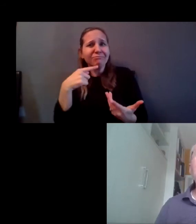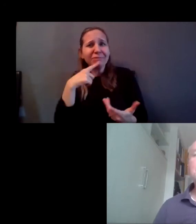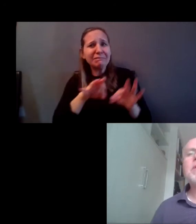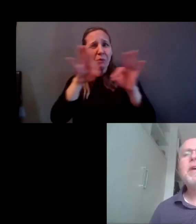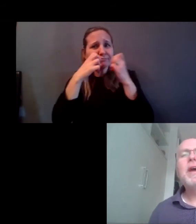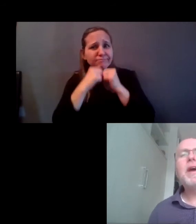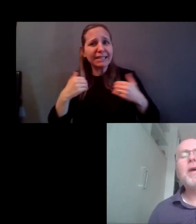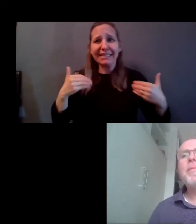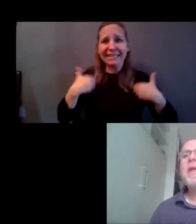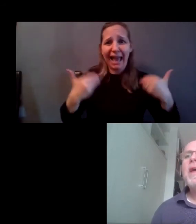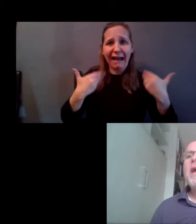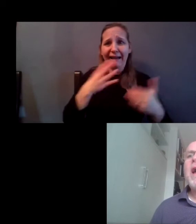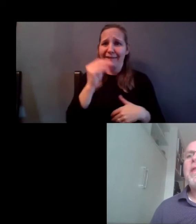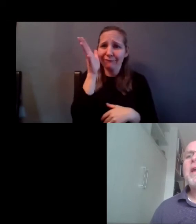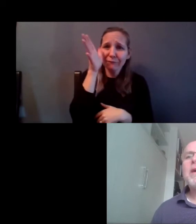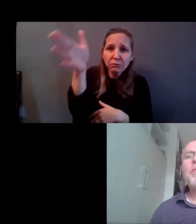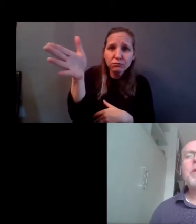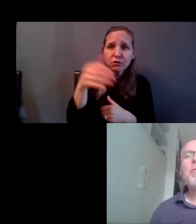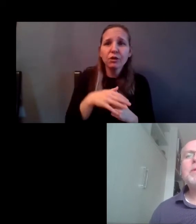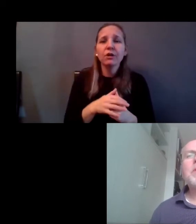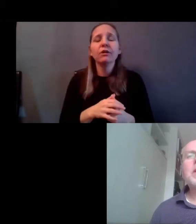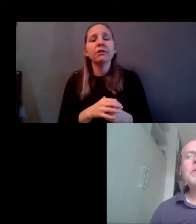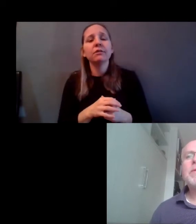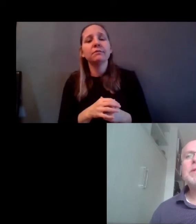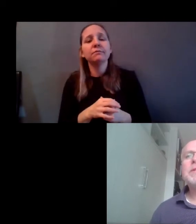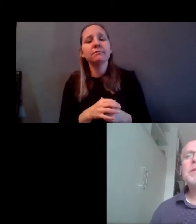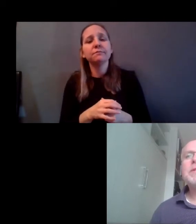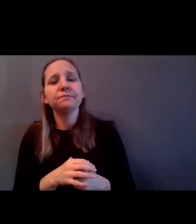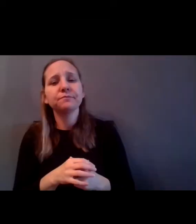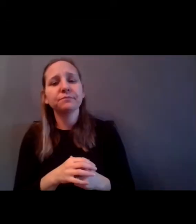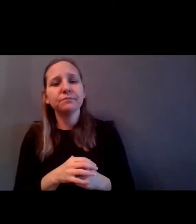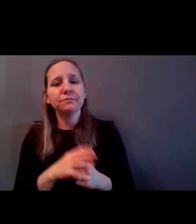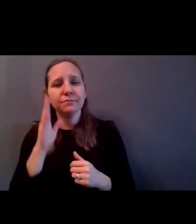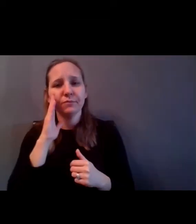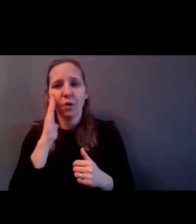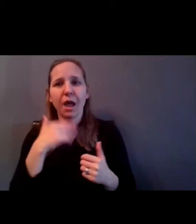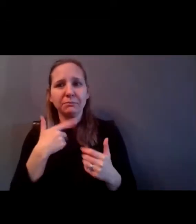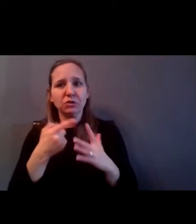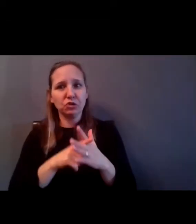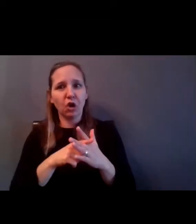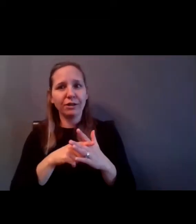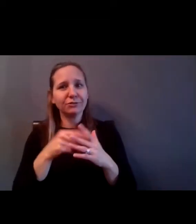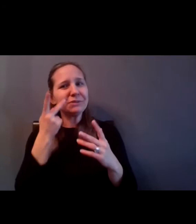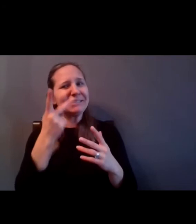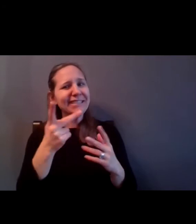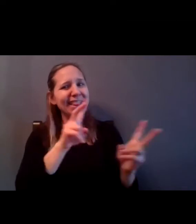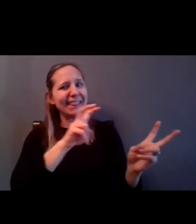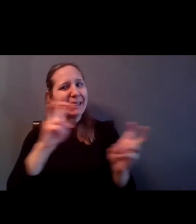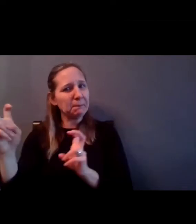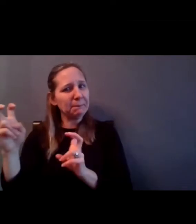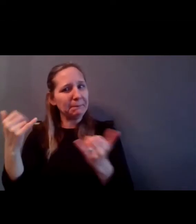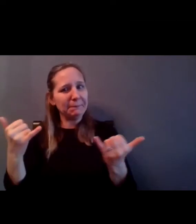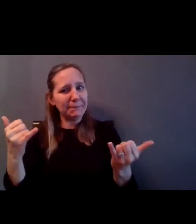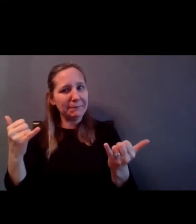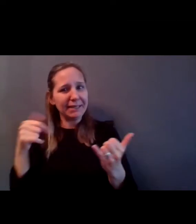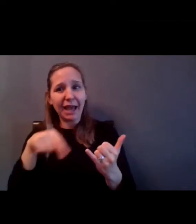our future? I think we're starting to, at least I'm starting to get a sense of an emerging theme here around the